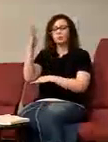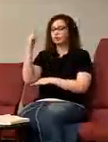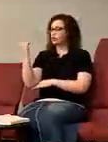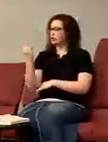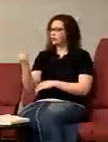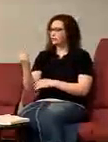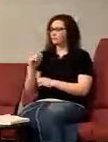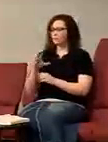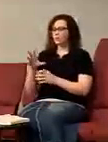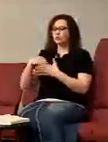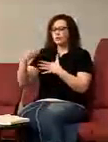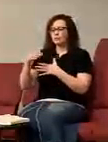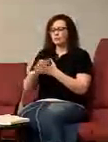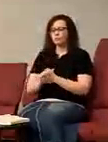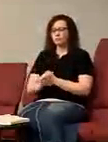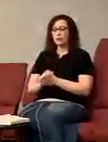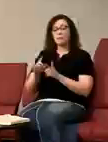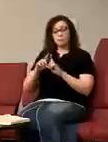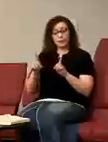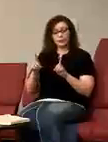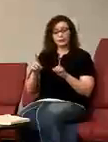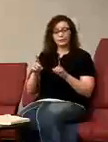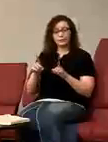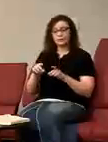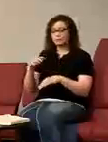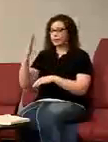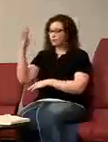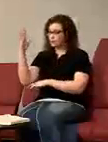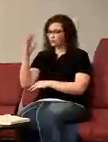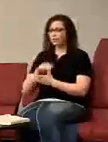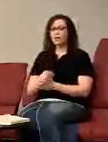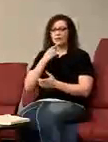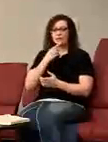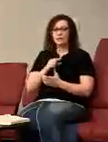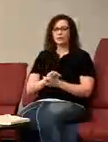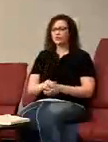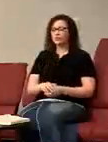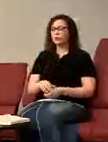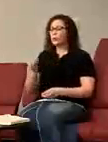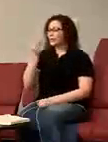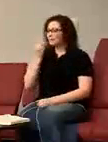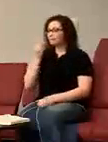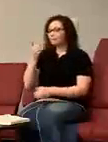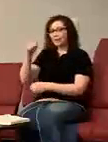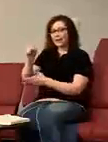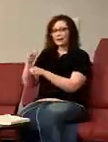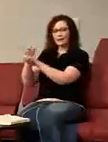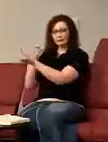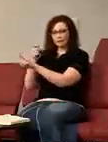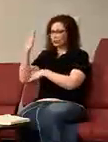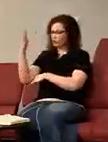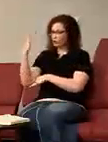this tree in there, and he says, don't eat anything out of this tree. And then we go to chapter